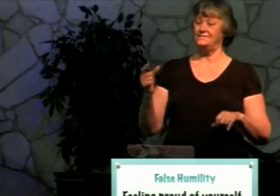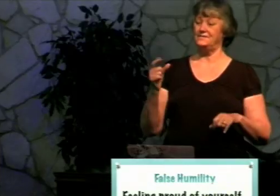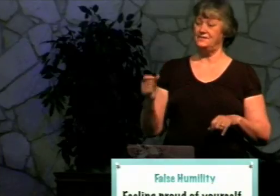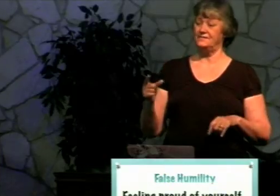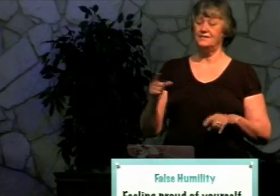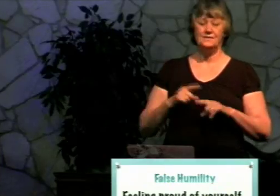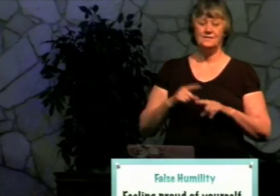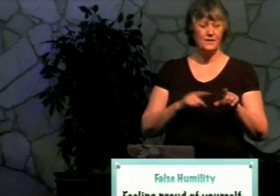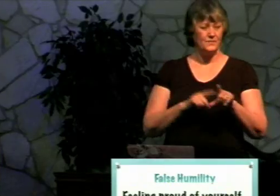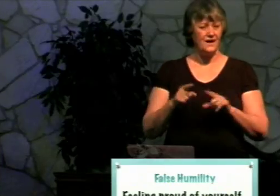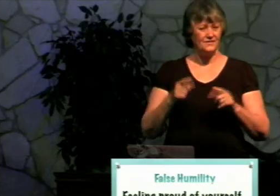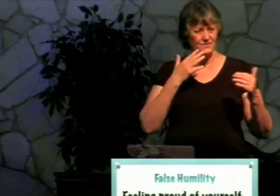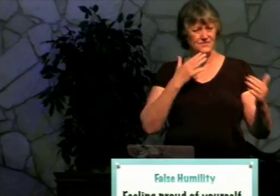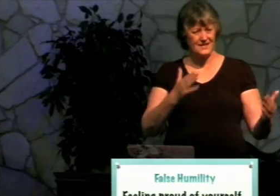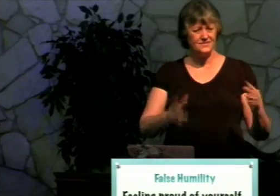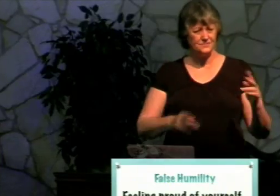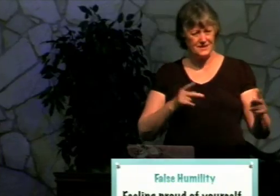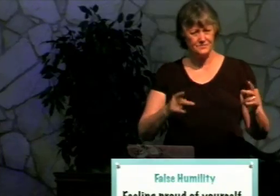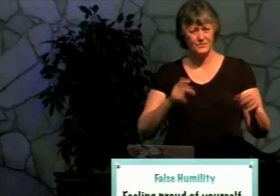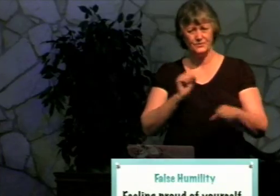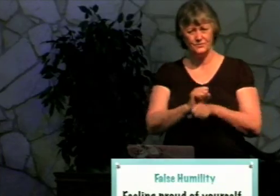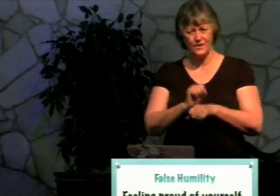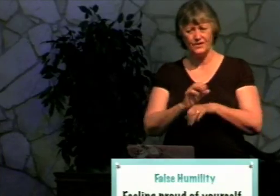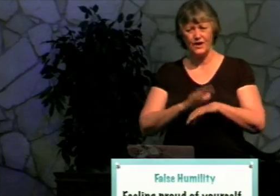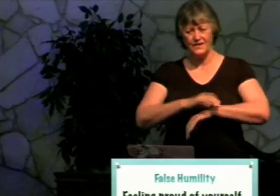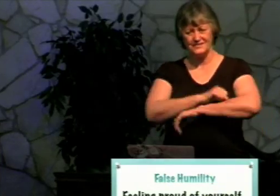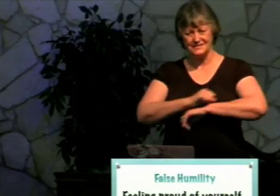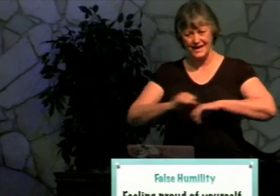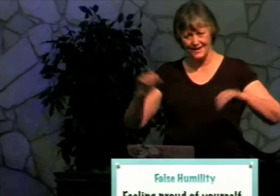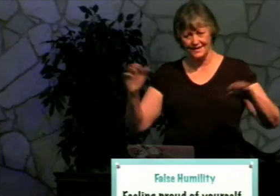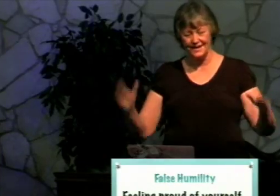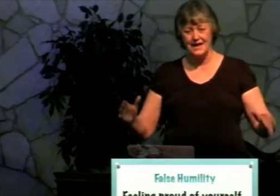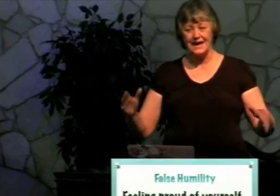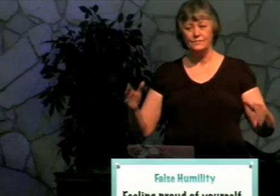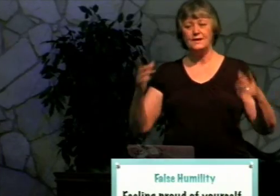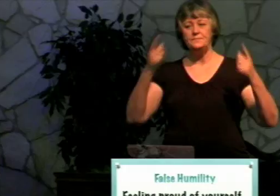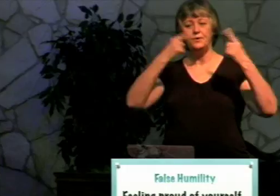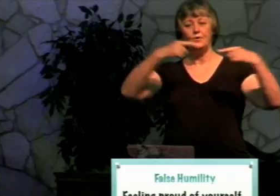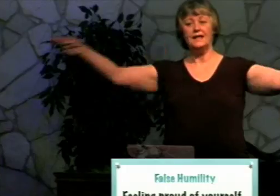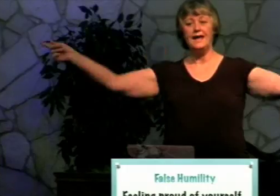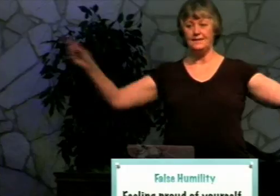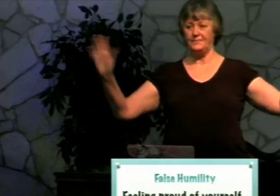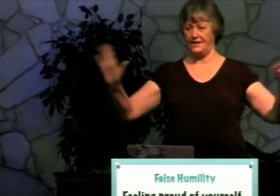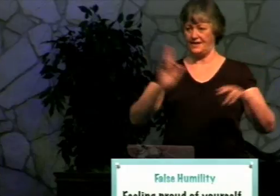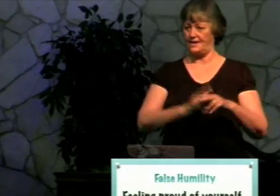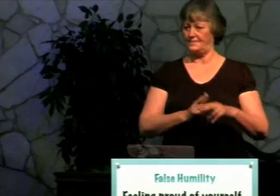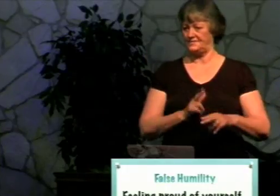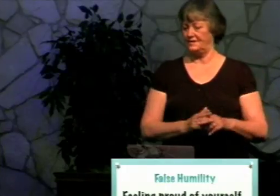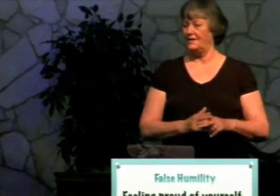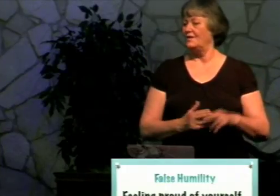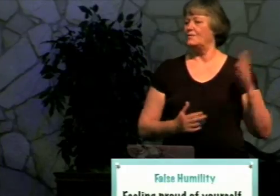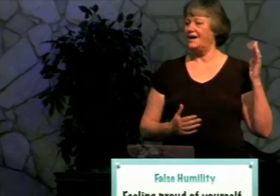every year. But we also thank the people who work on the stand, and we proclaim their names.